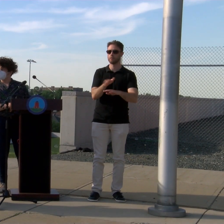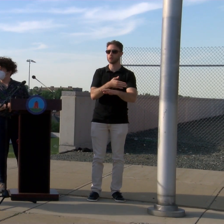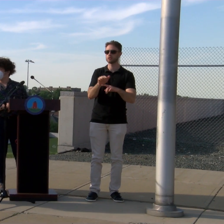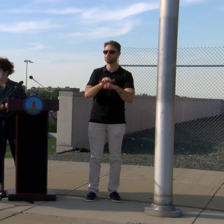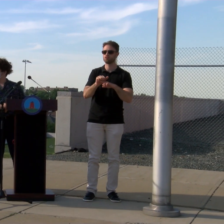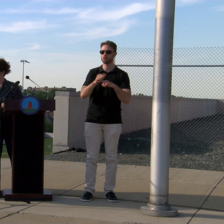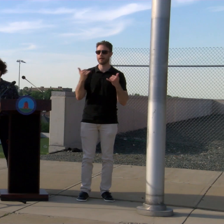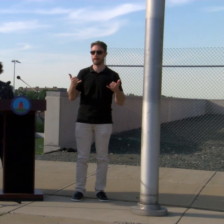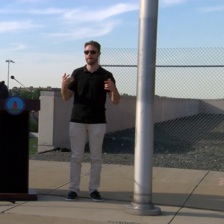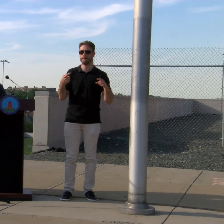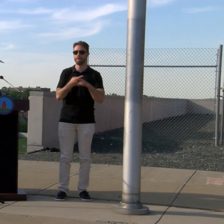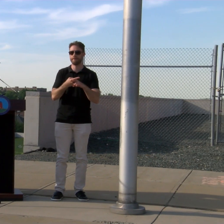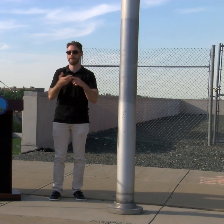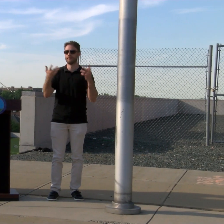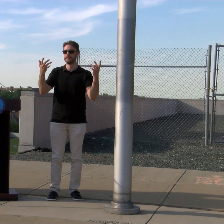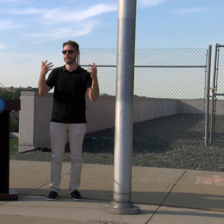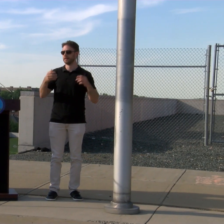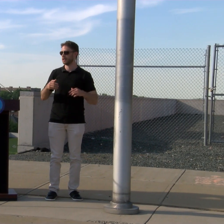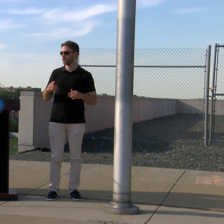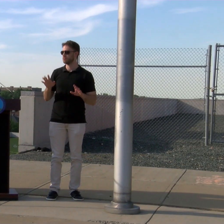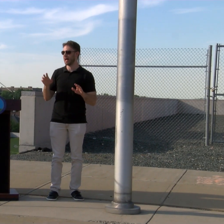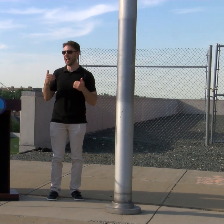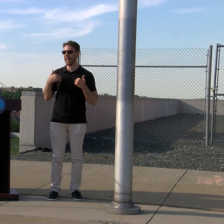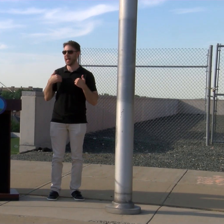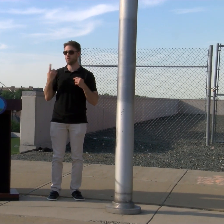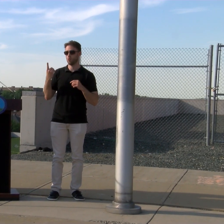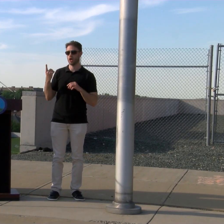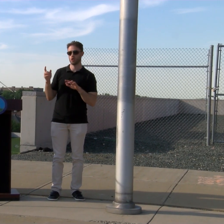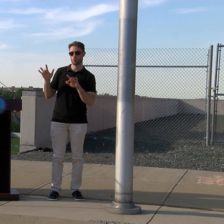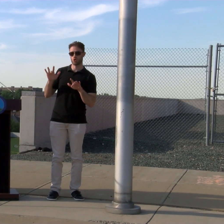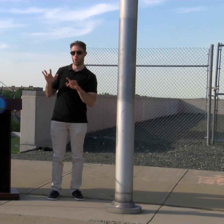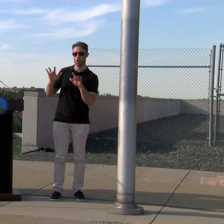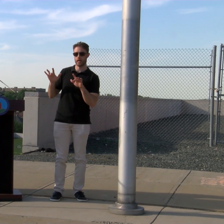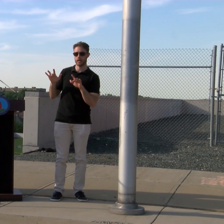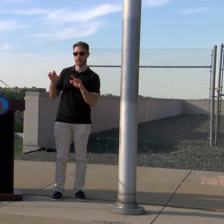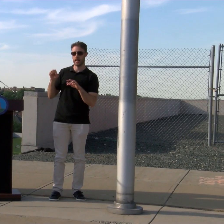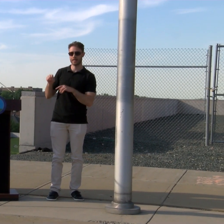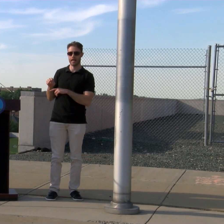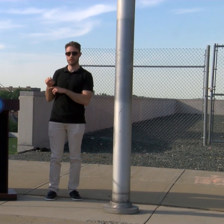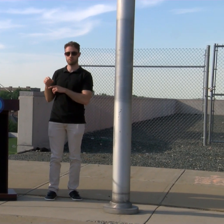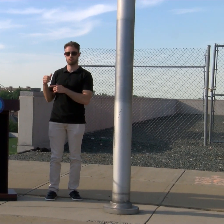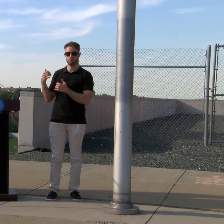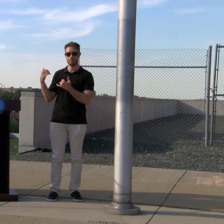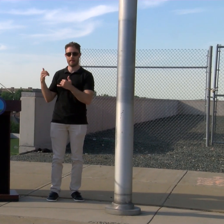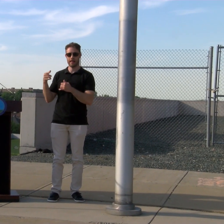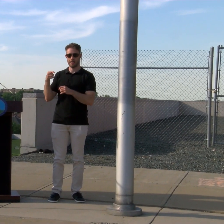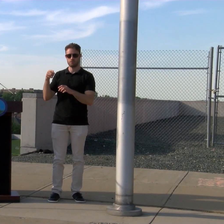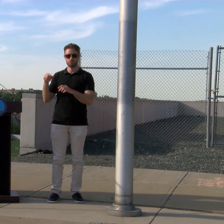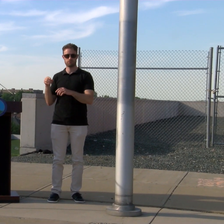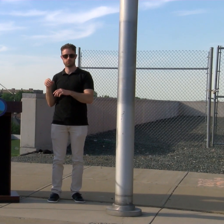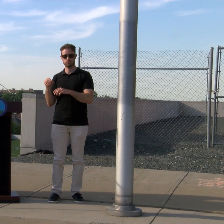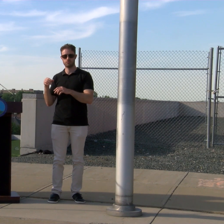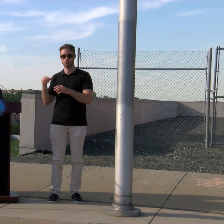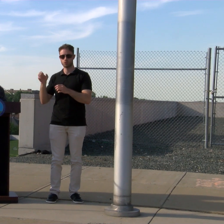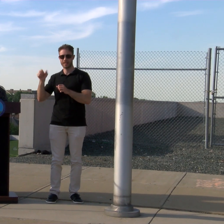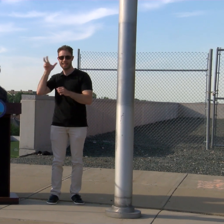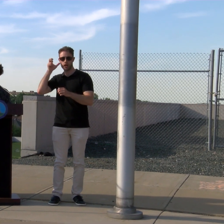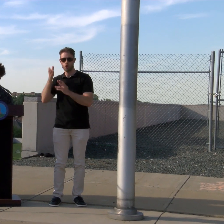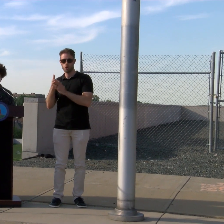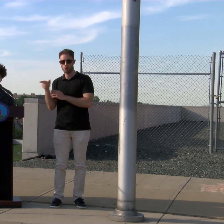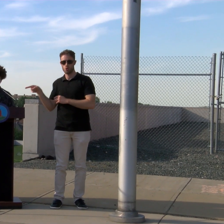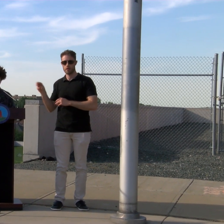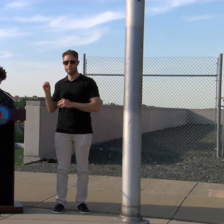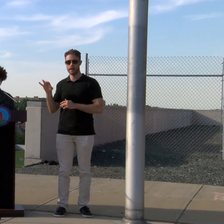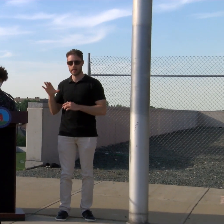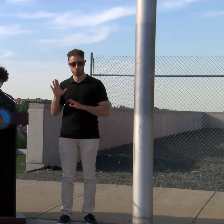Okay, when will he? I have a recording. When will he be here? I don't think he will. Okay. So we